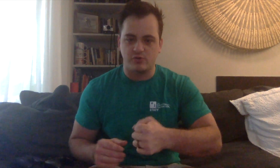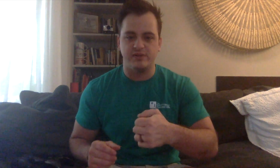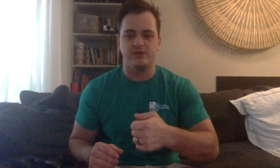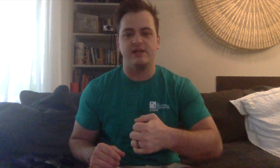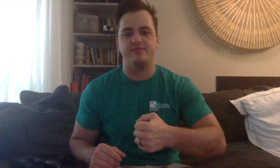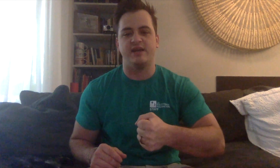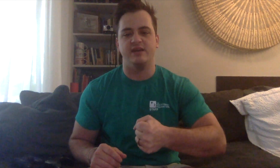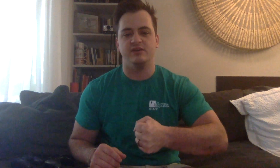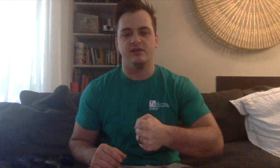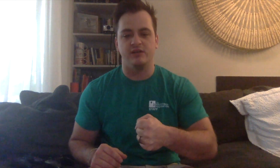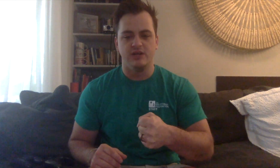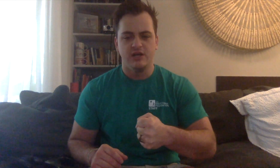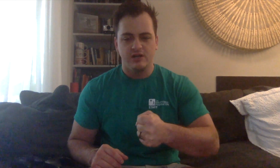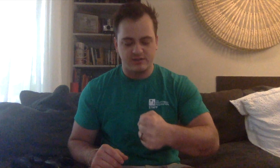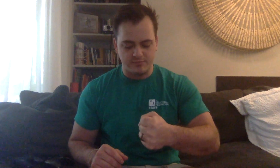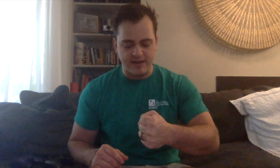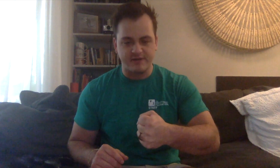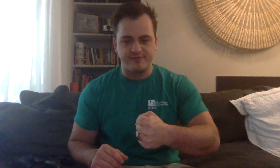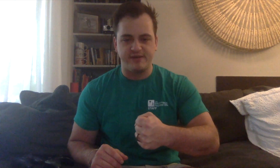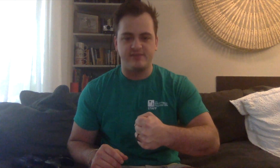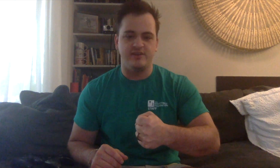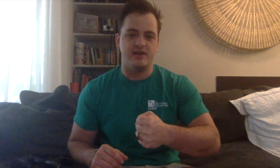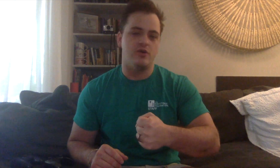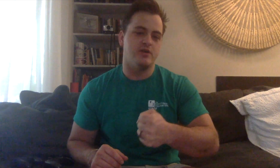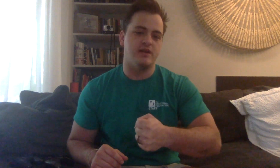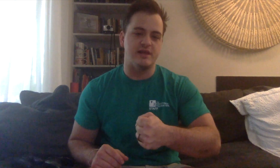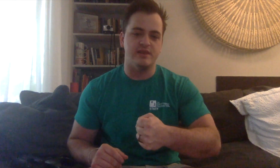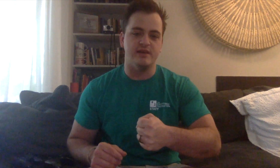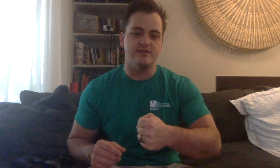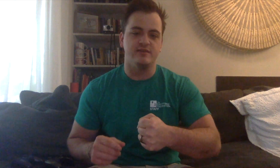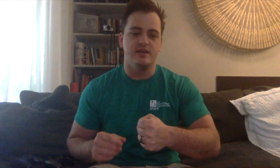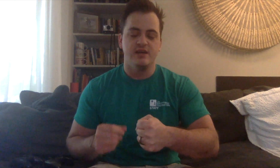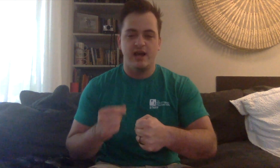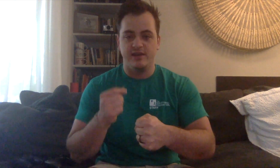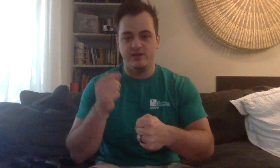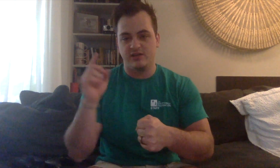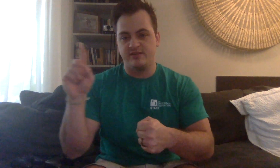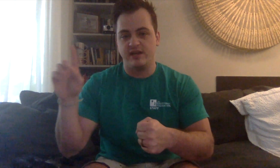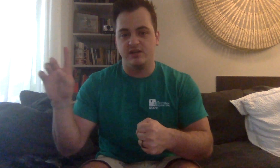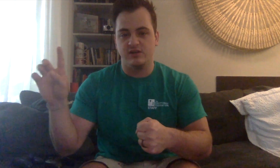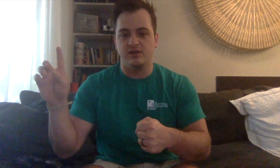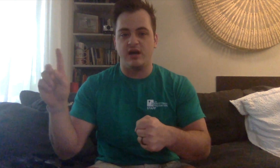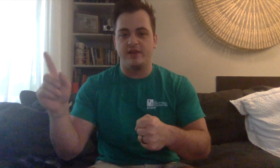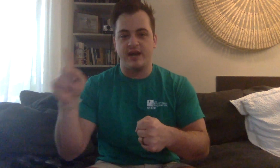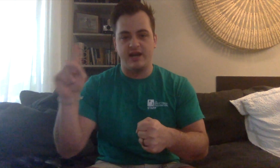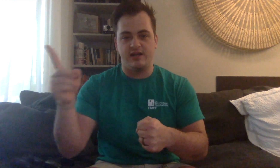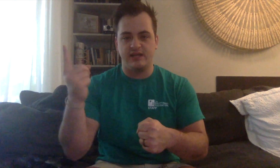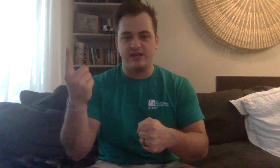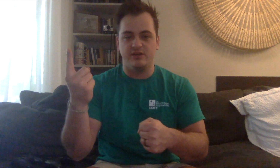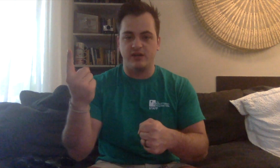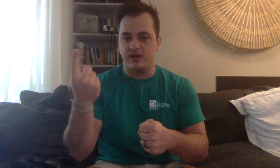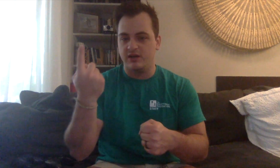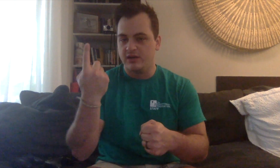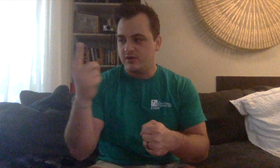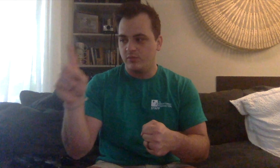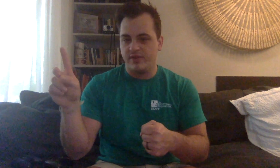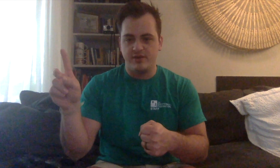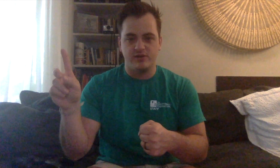be your left hand. You're going to make a fist and hold it like this. And then you're going to take your other hand, and again, you're going to, with your